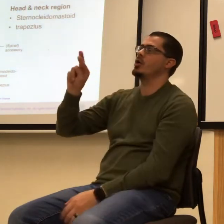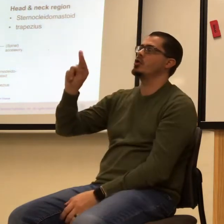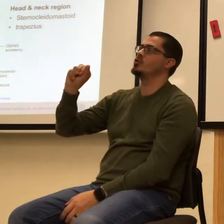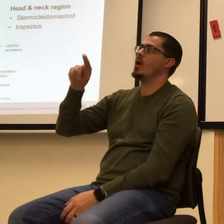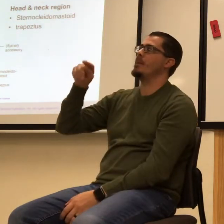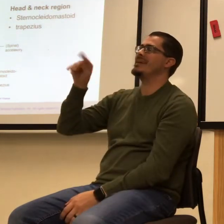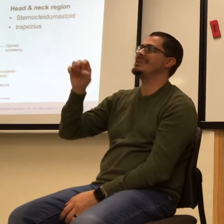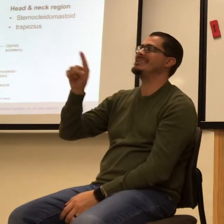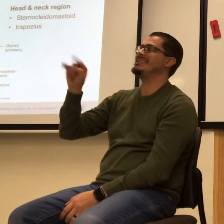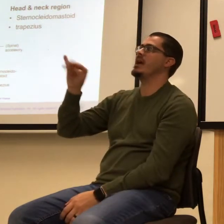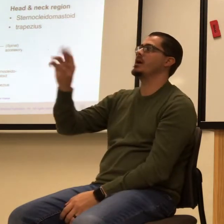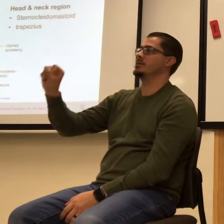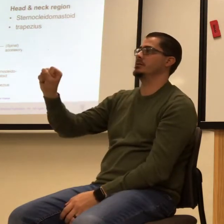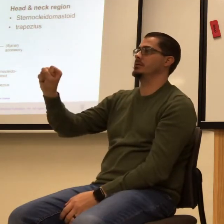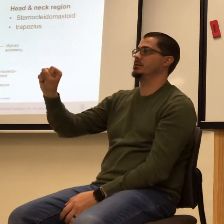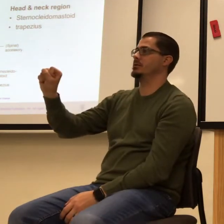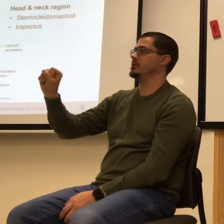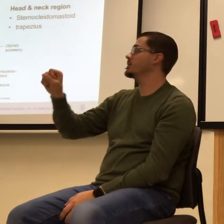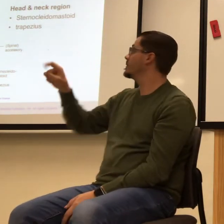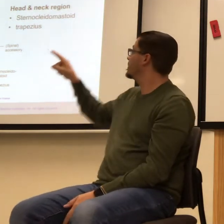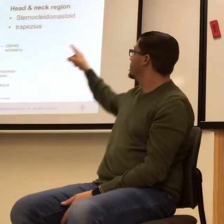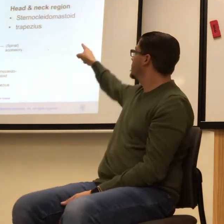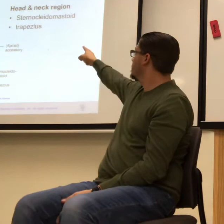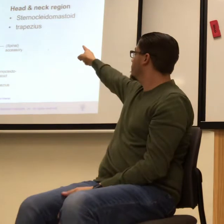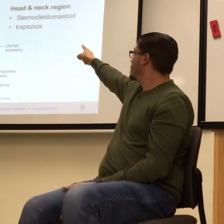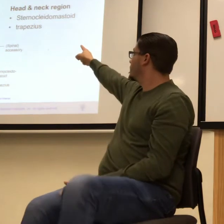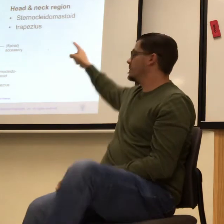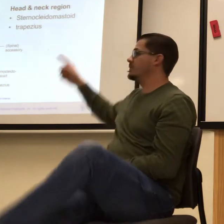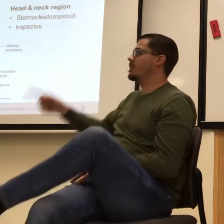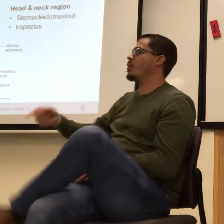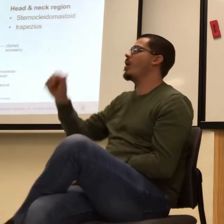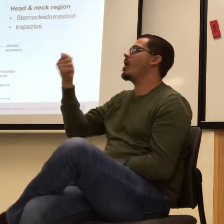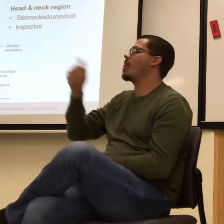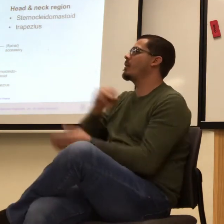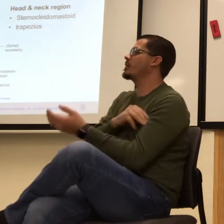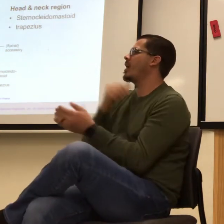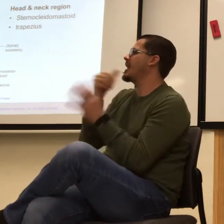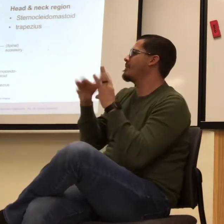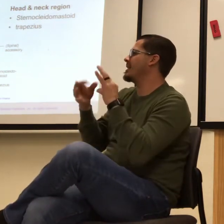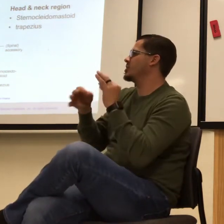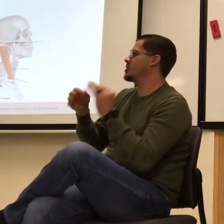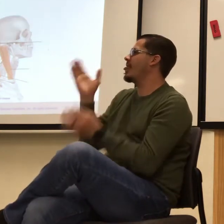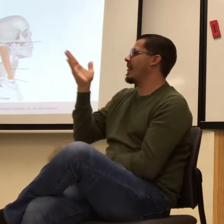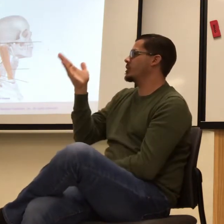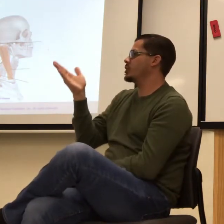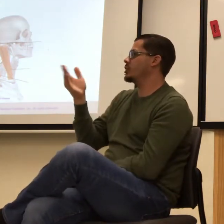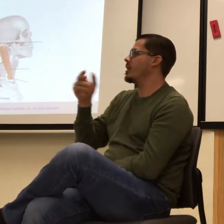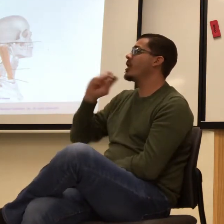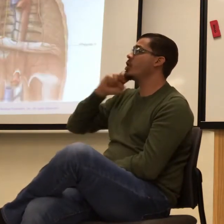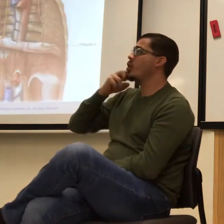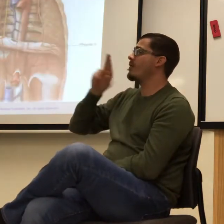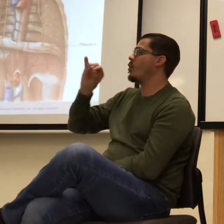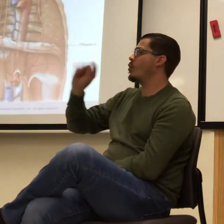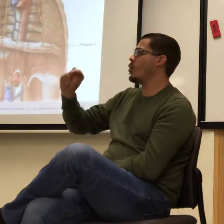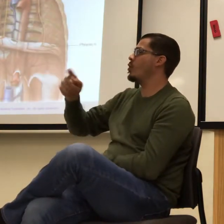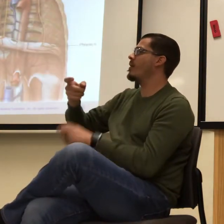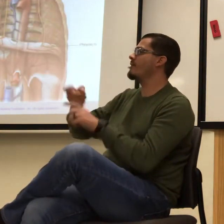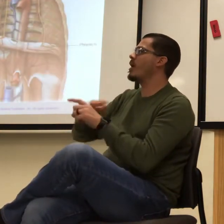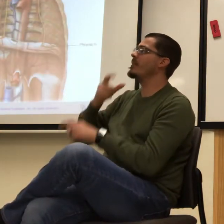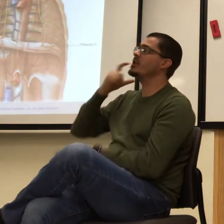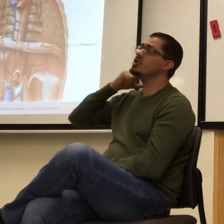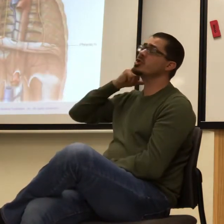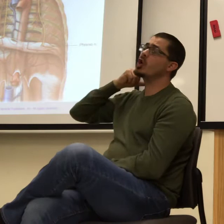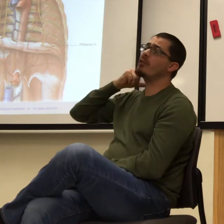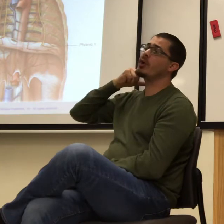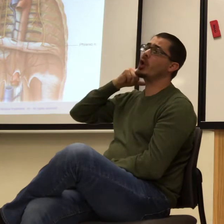And one other muscle I didn't mention in the lecture, but because there's nerve roots from the cervical region